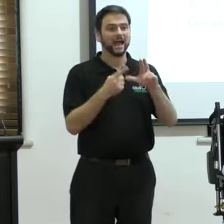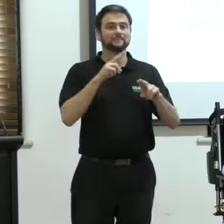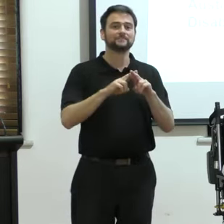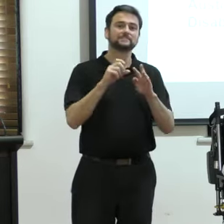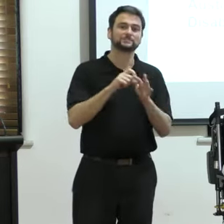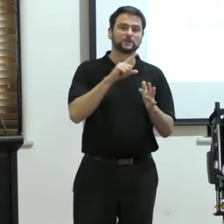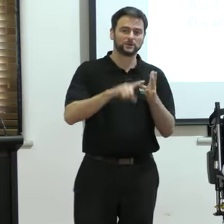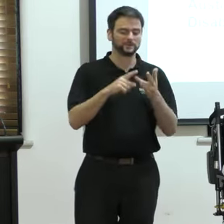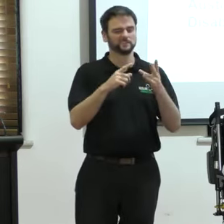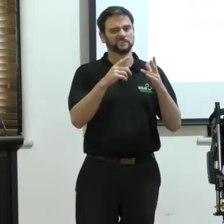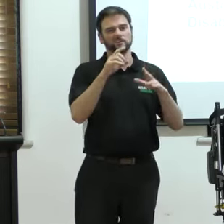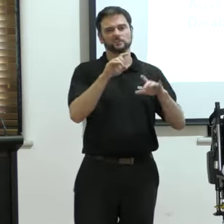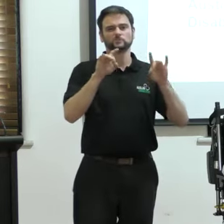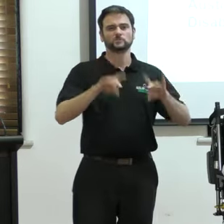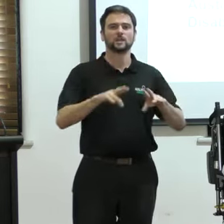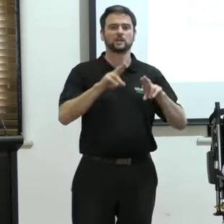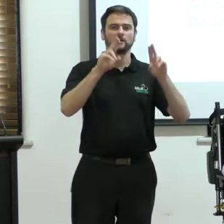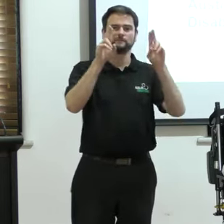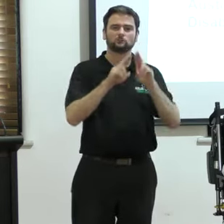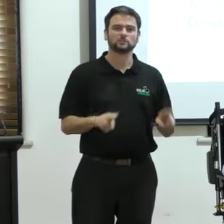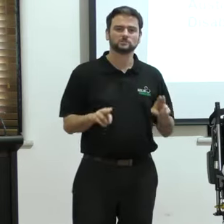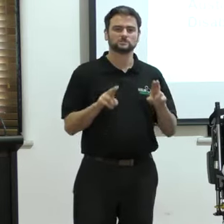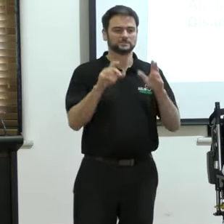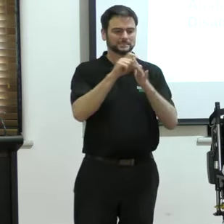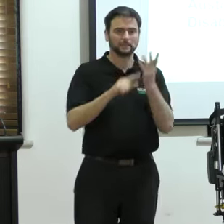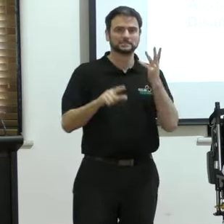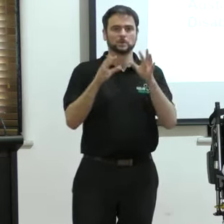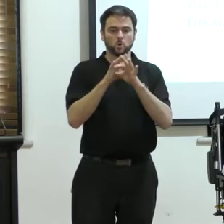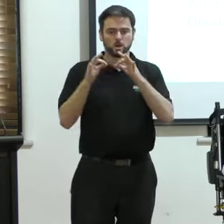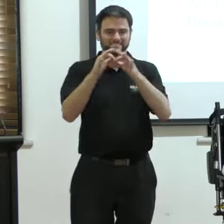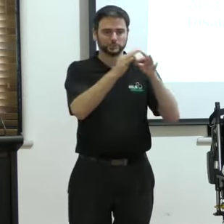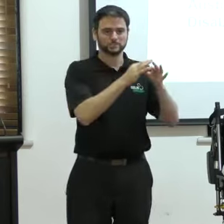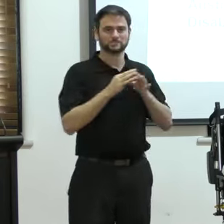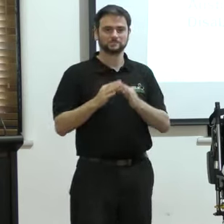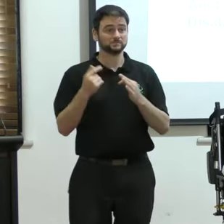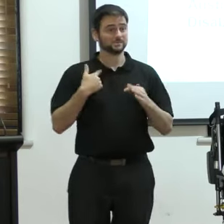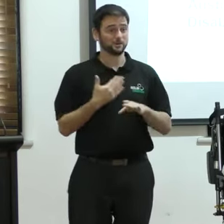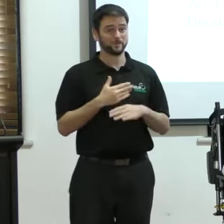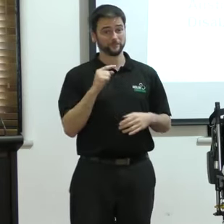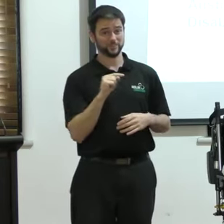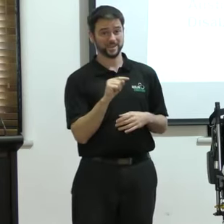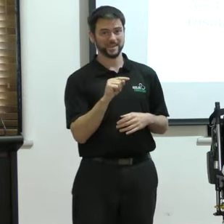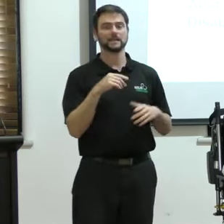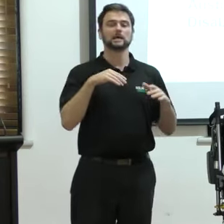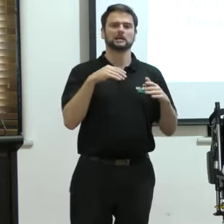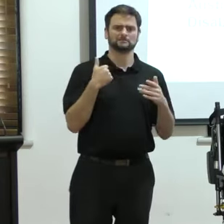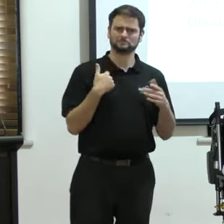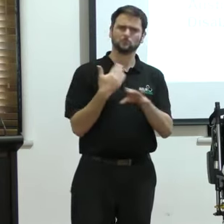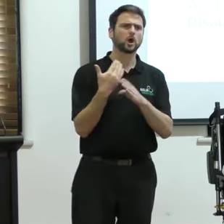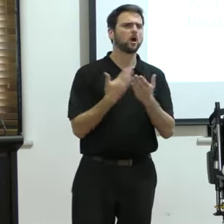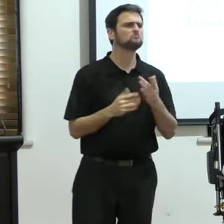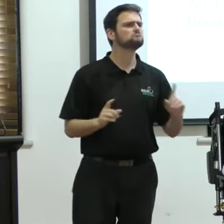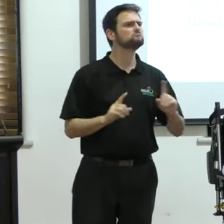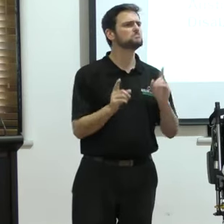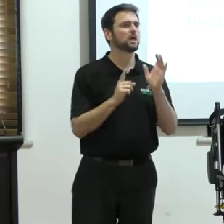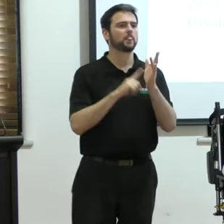of Disability Organisations, that's who I work for. I work on the Disability Loop project, and